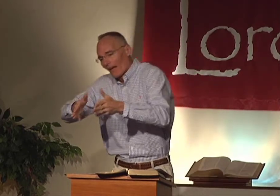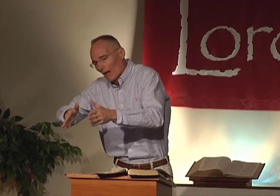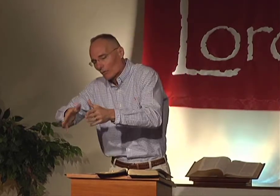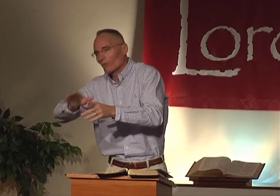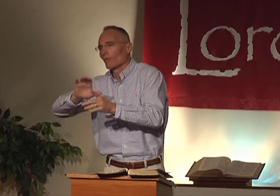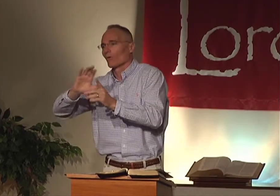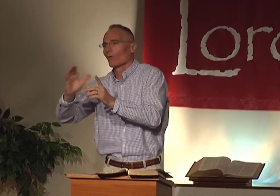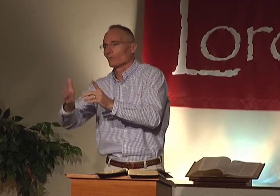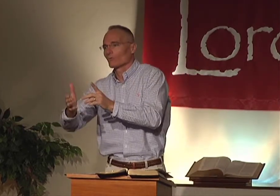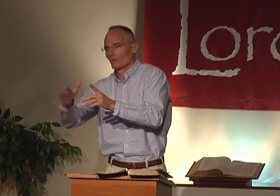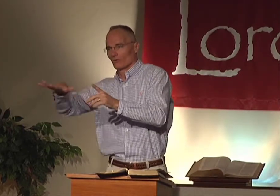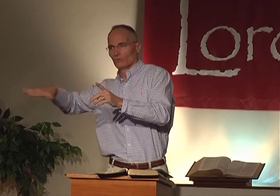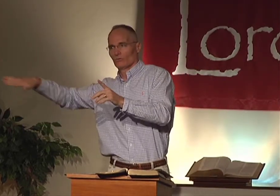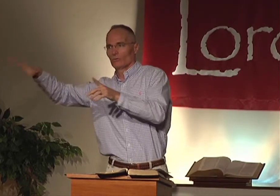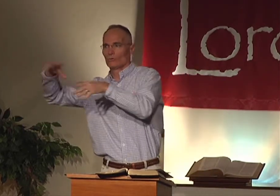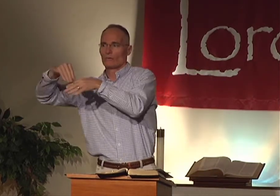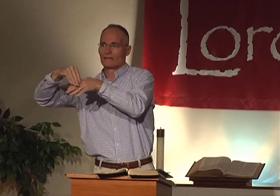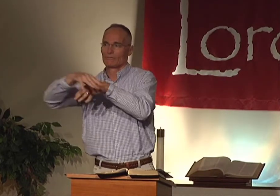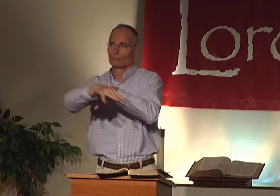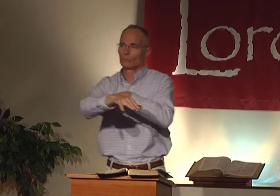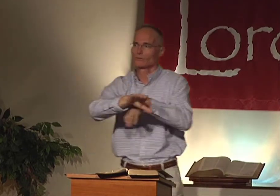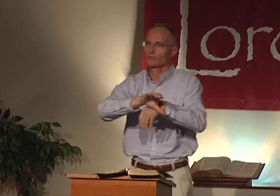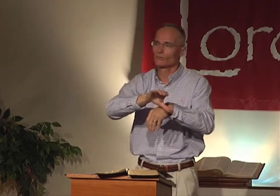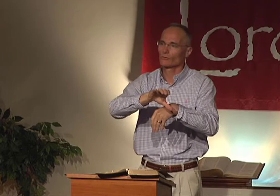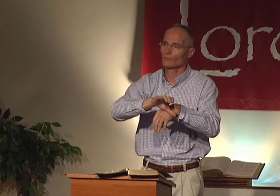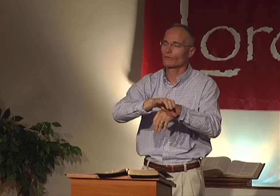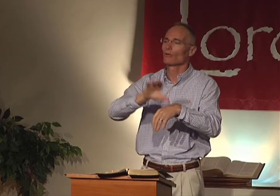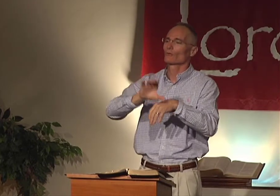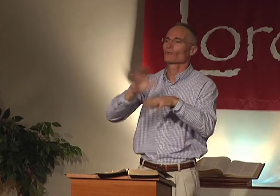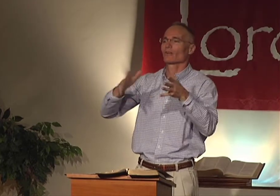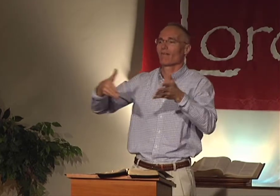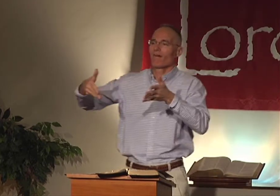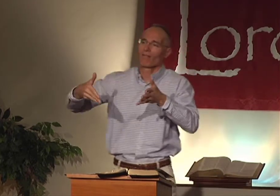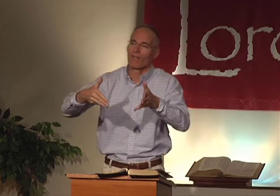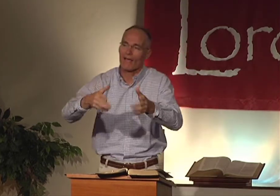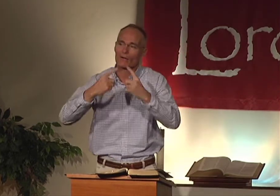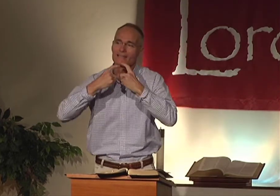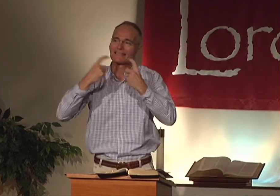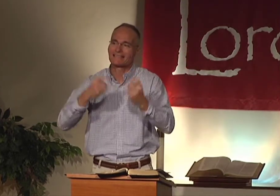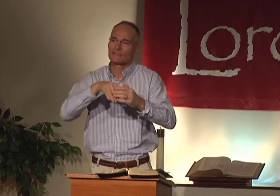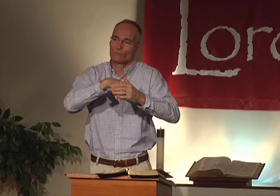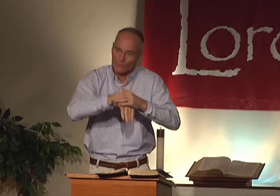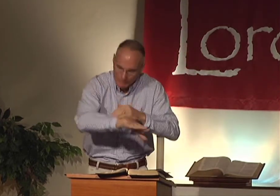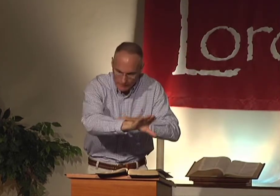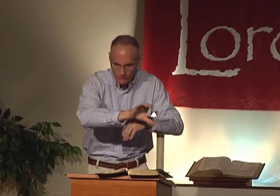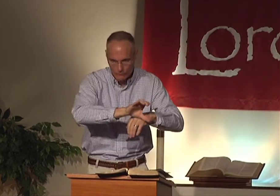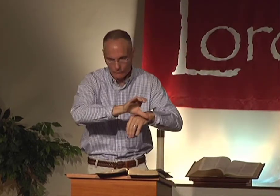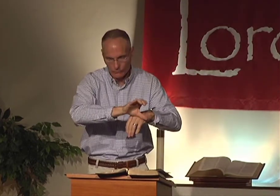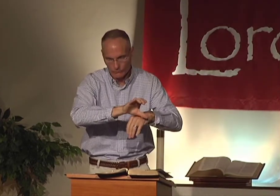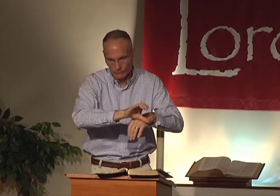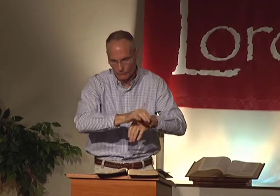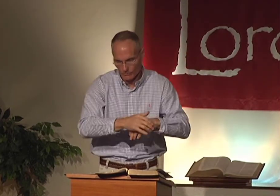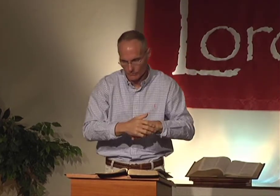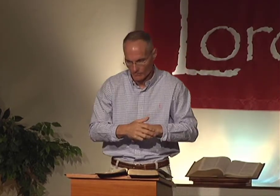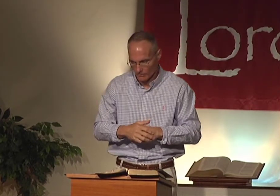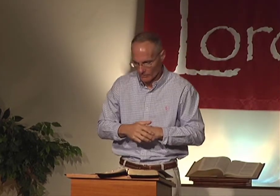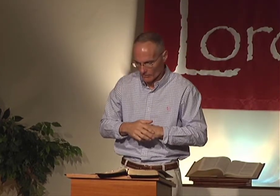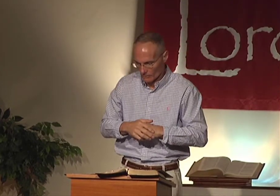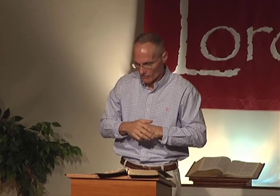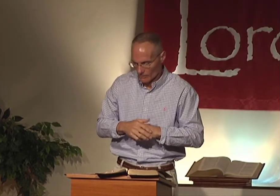The church has allowed the culture to influence what they do. The church has allowed sin to come within